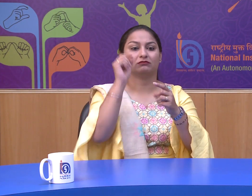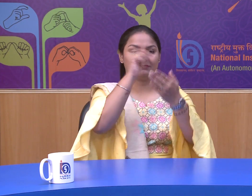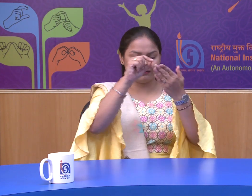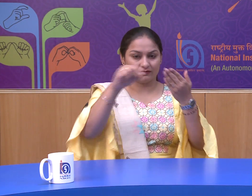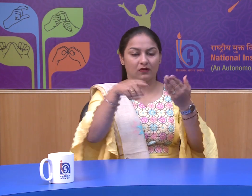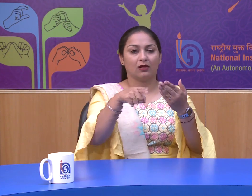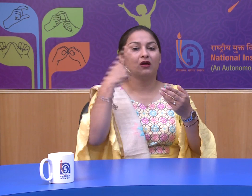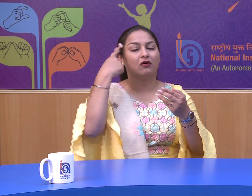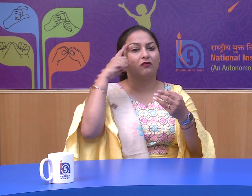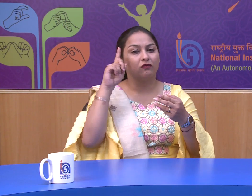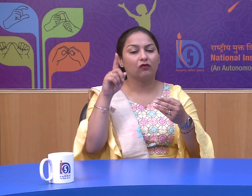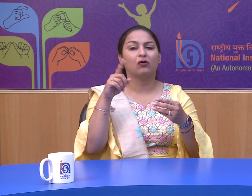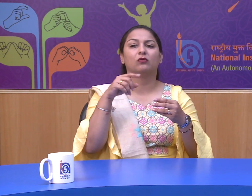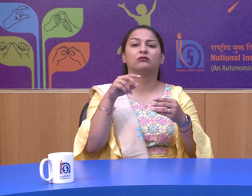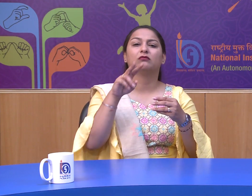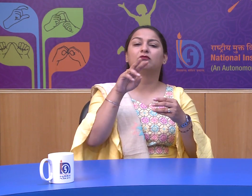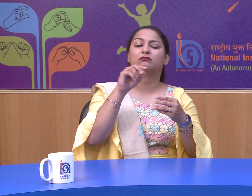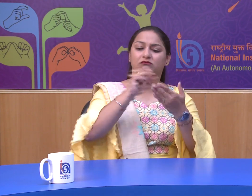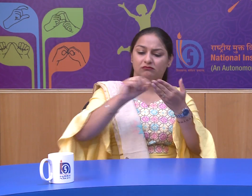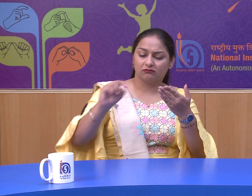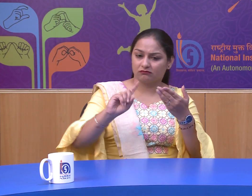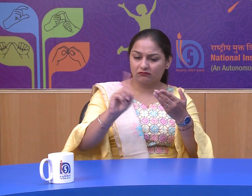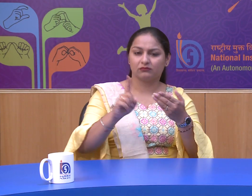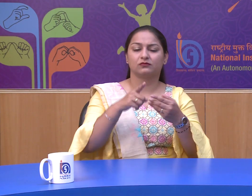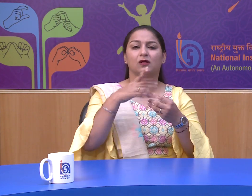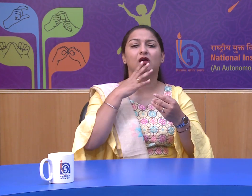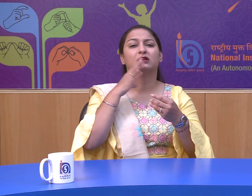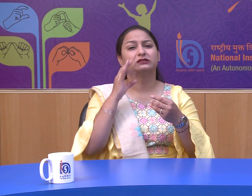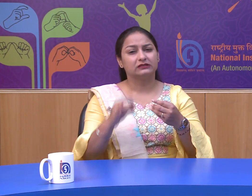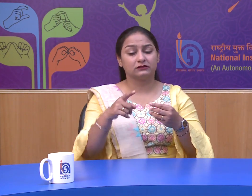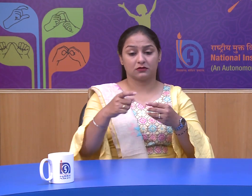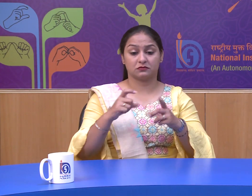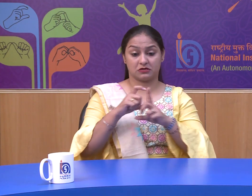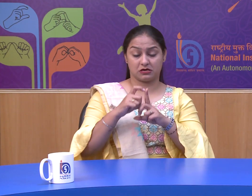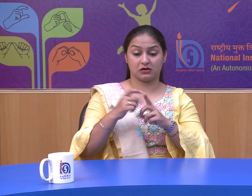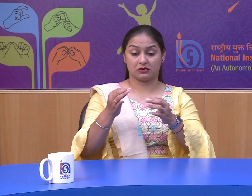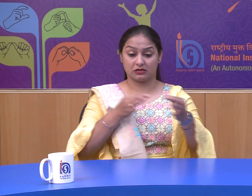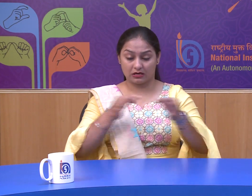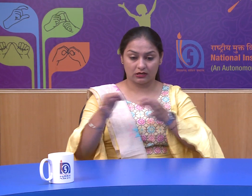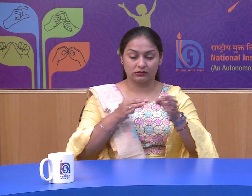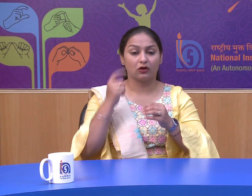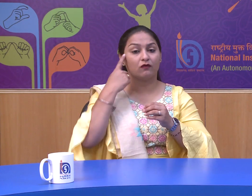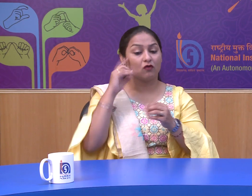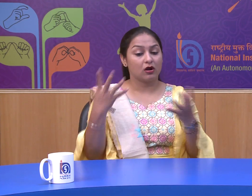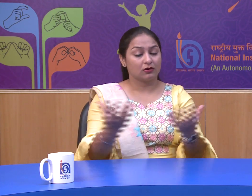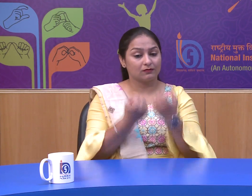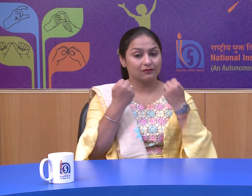by virtue. Such a decision taken by King